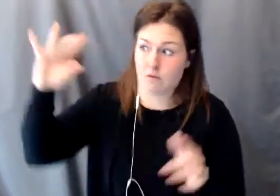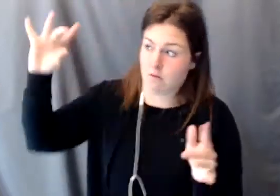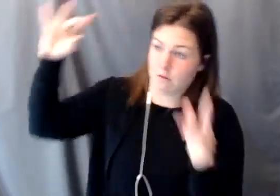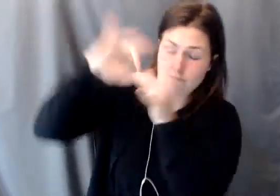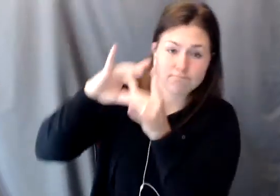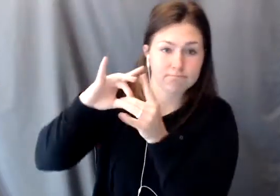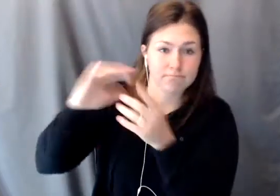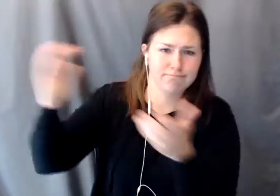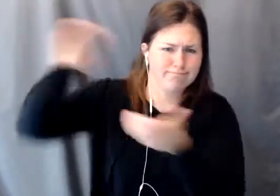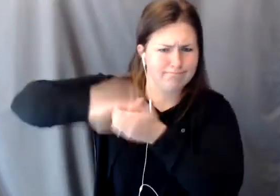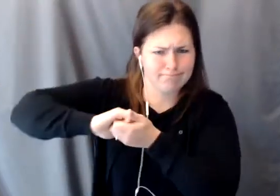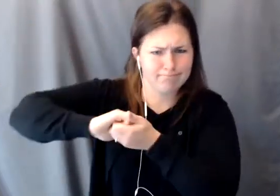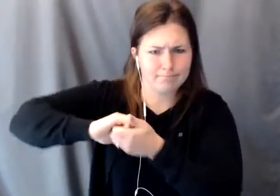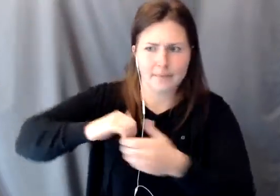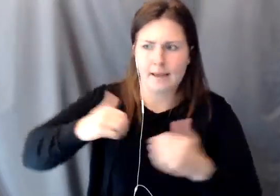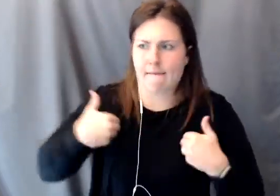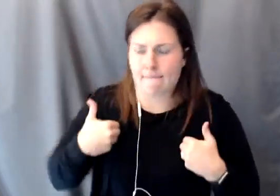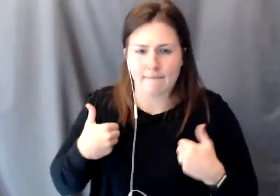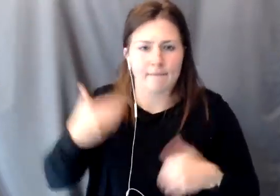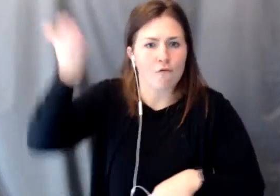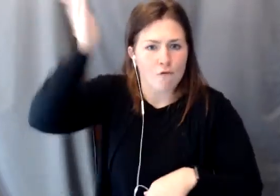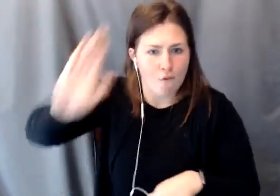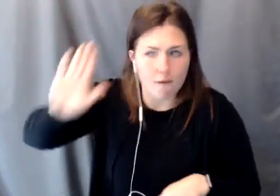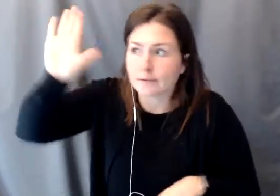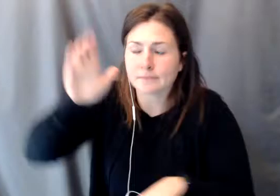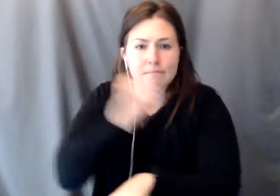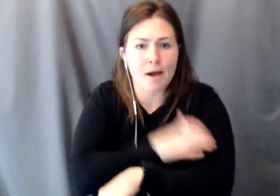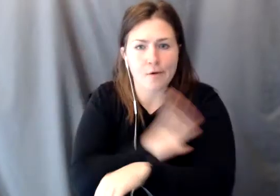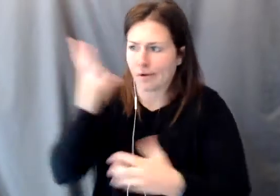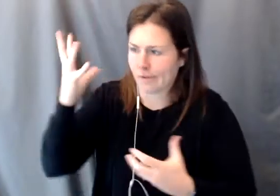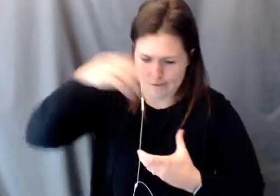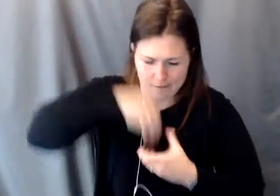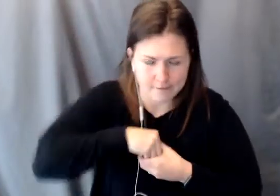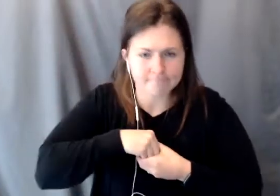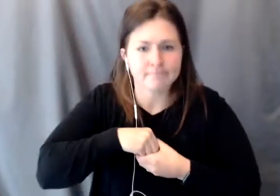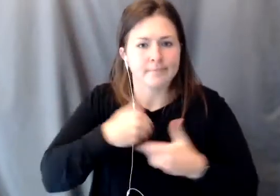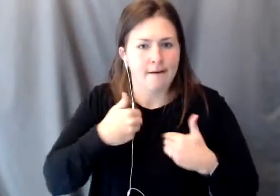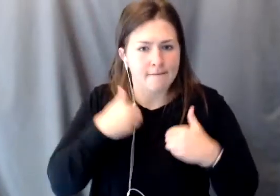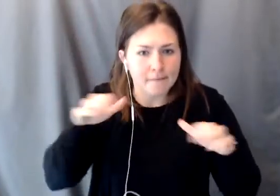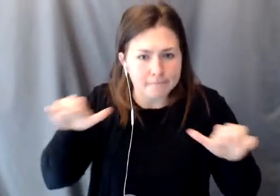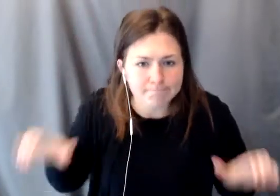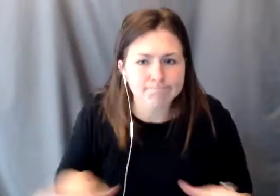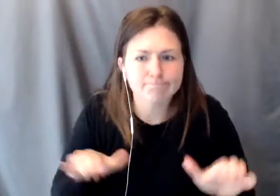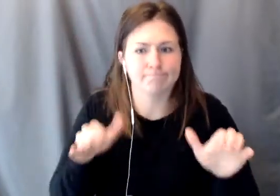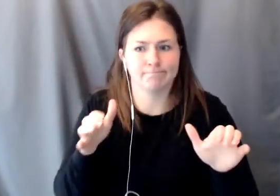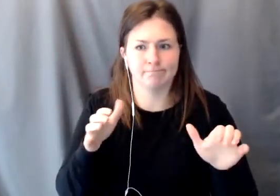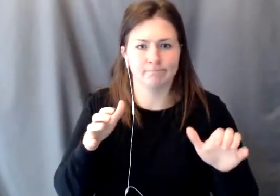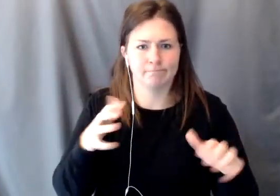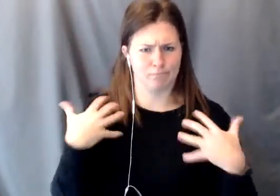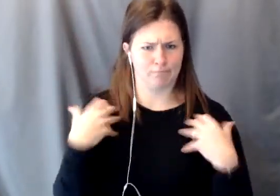of God and give me the abilities and courage to take actions that I sometimes don't